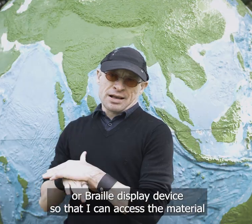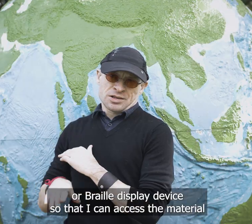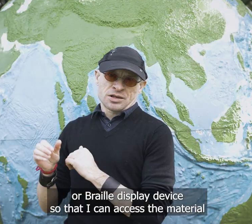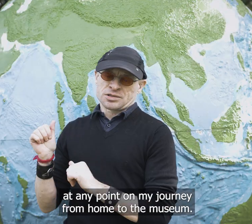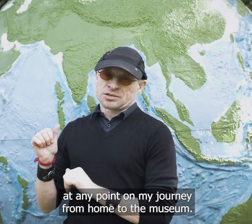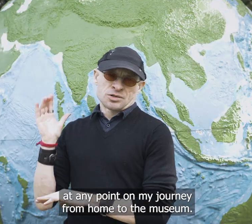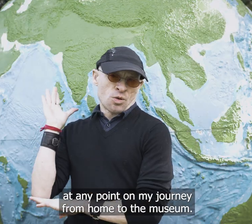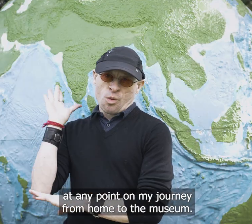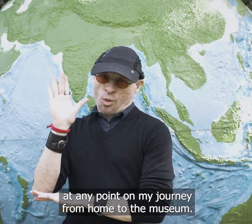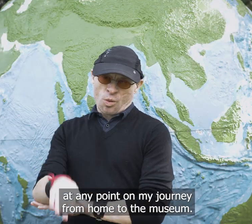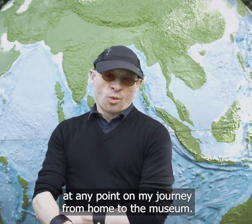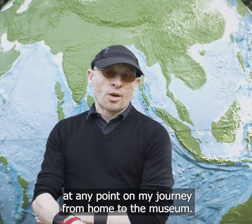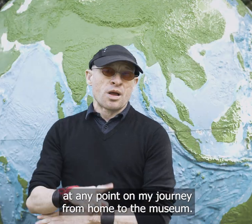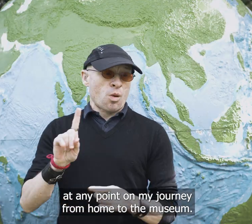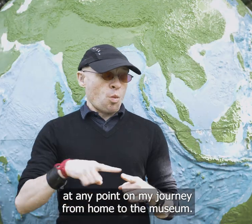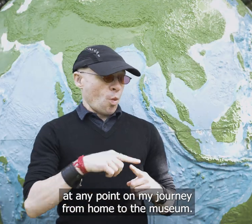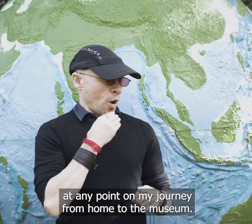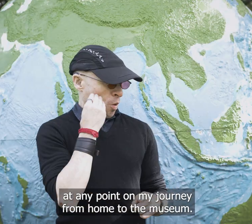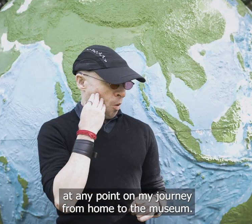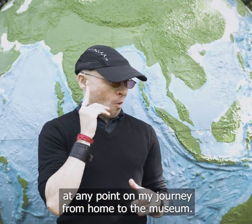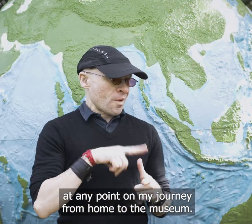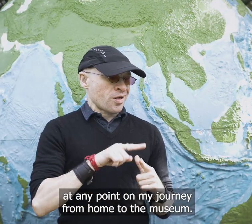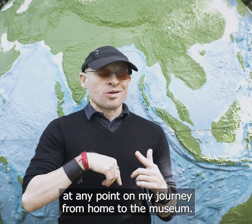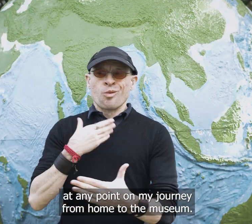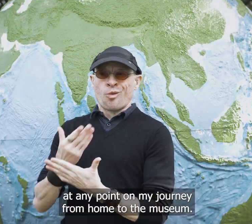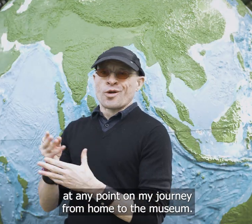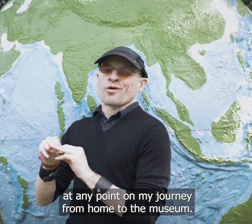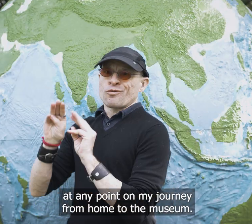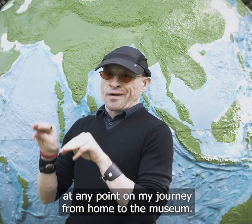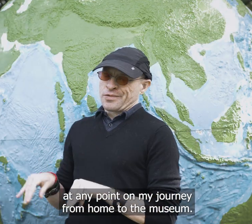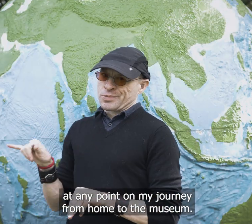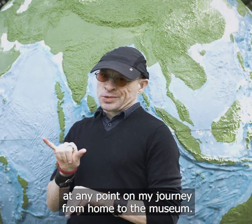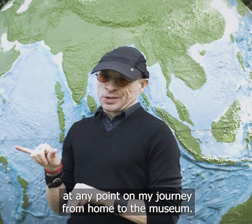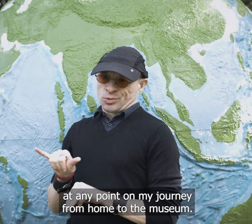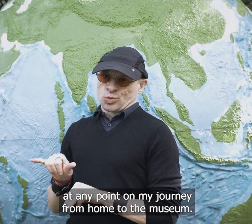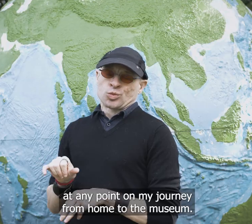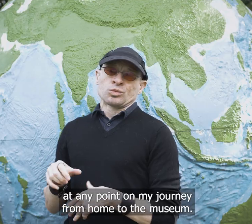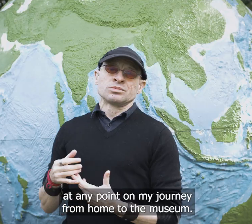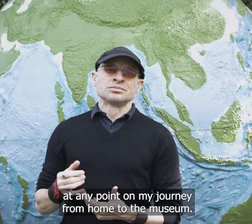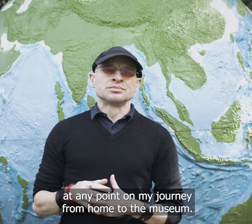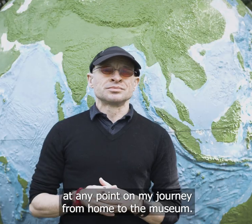material at any point on my journey from home to the museum.